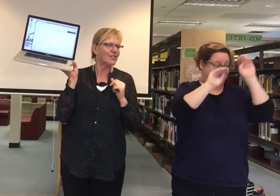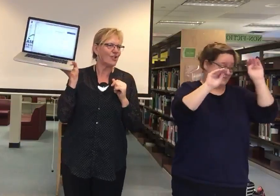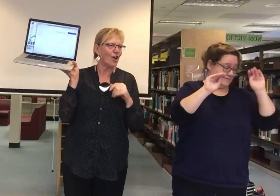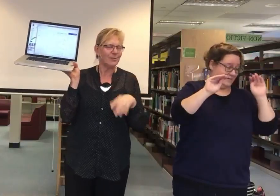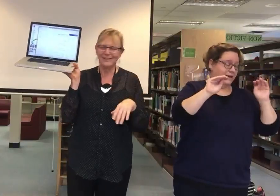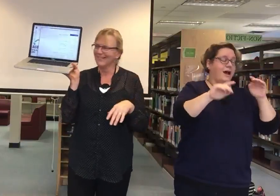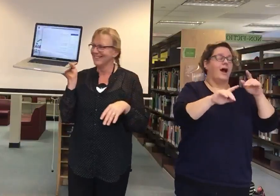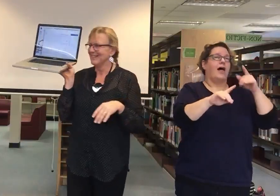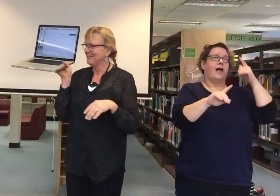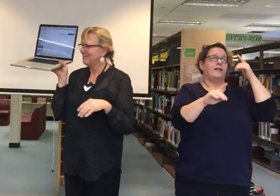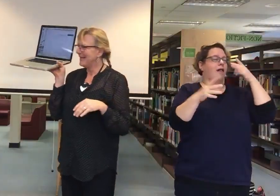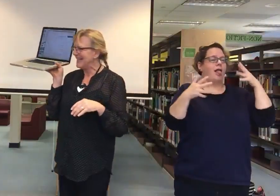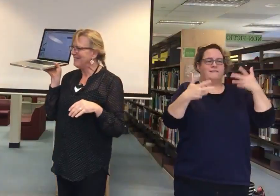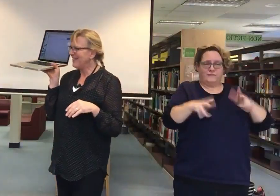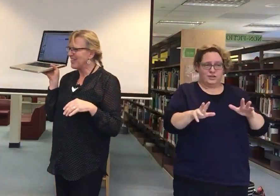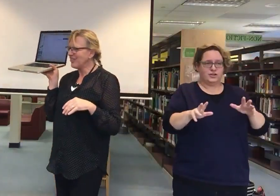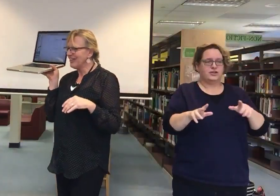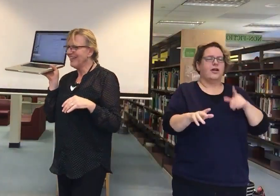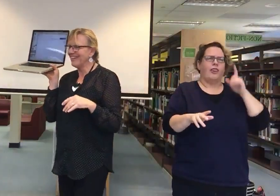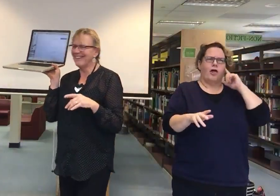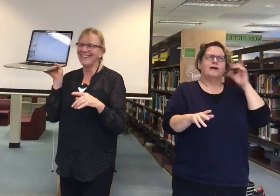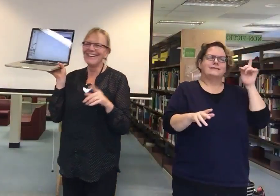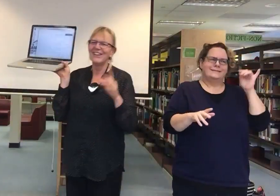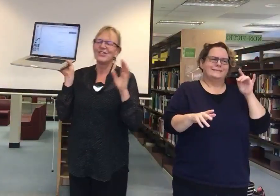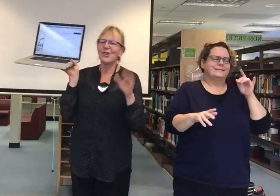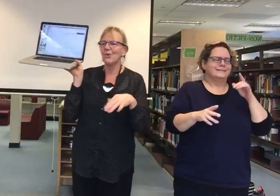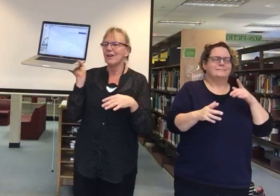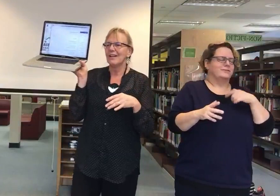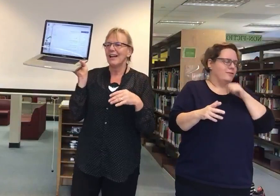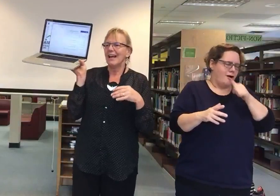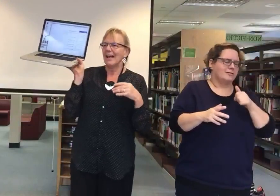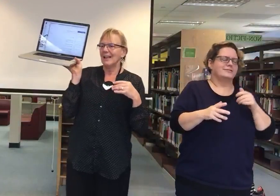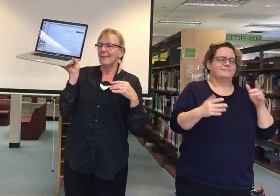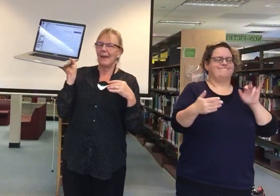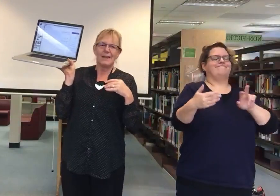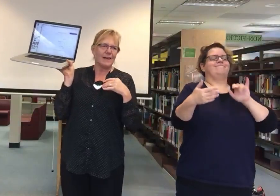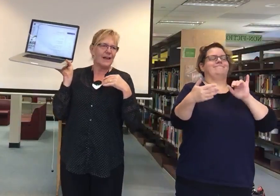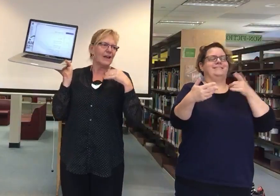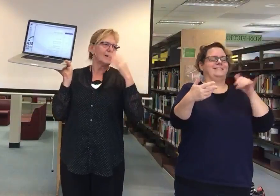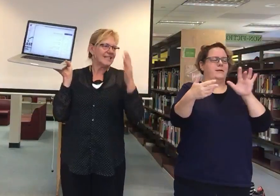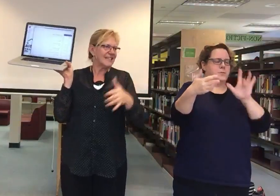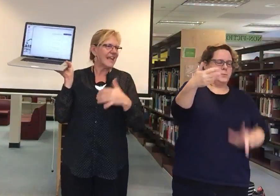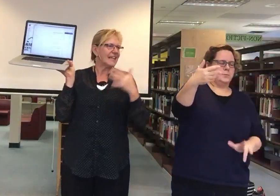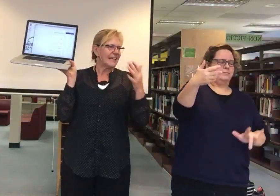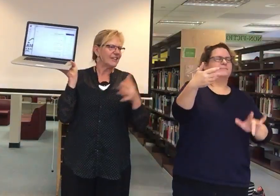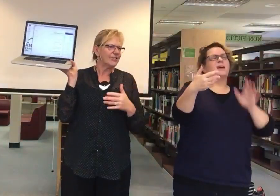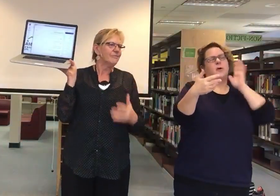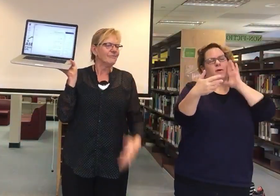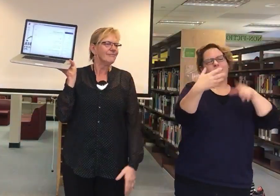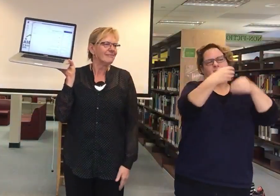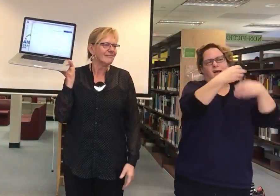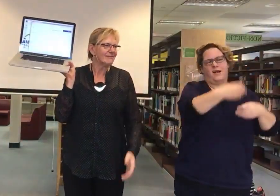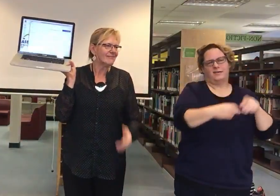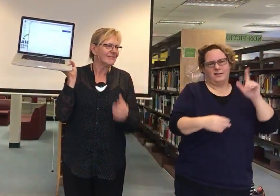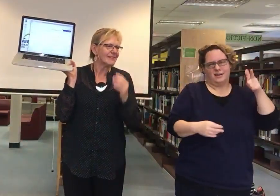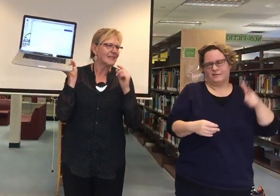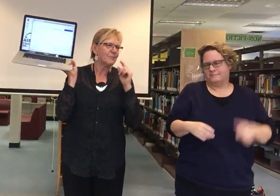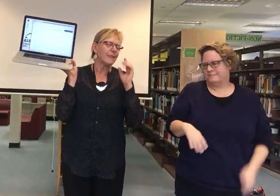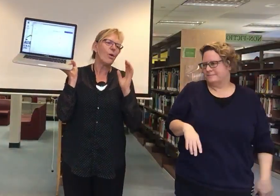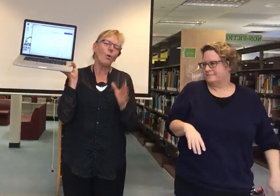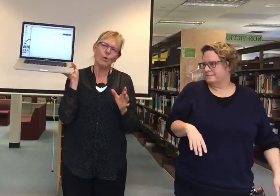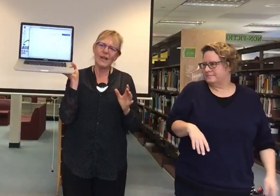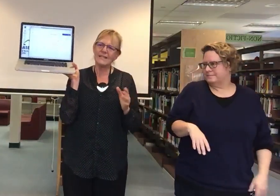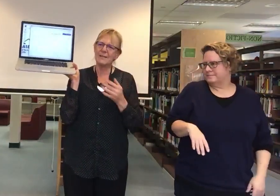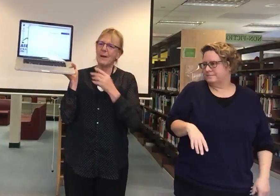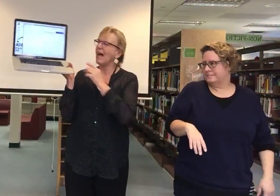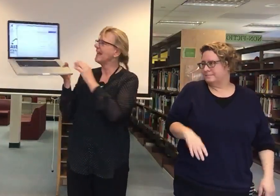I did that job, but I didn't finish it. So I'll get to that later.